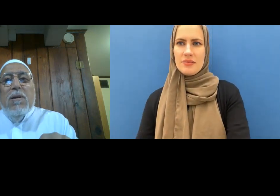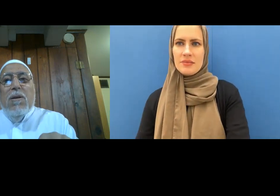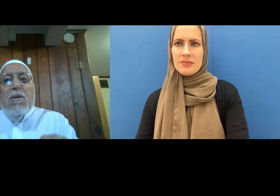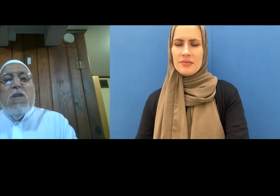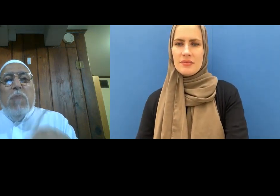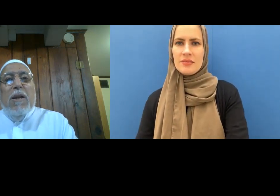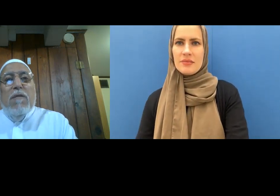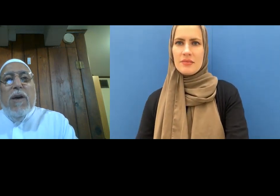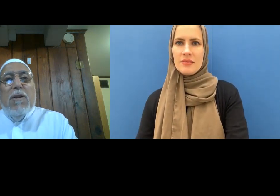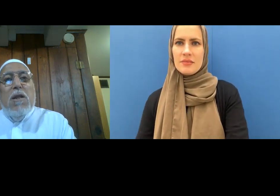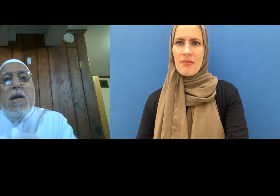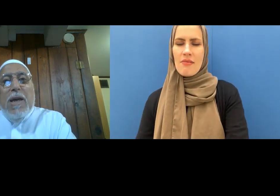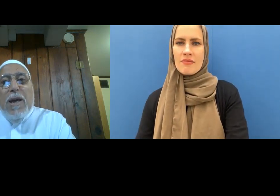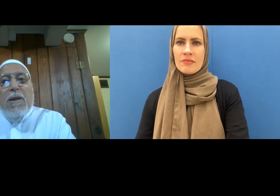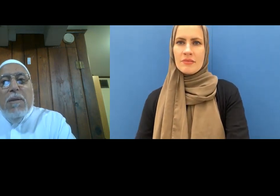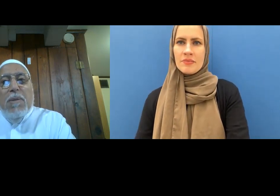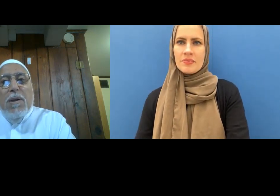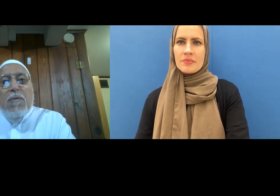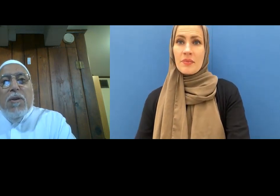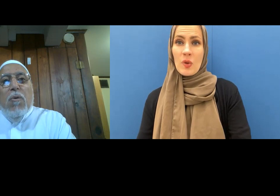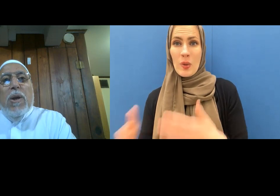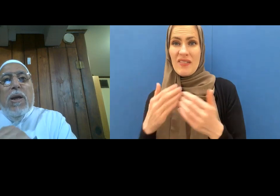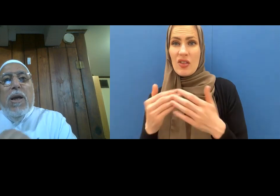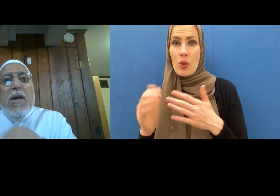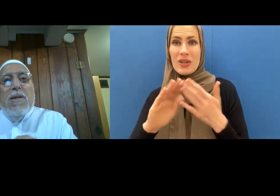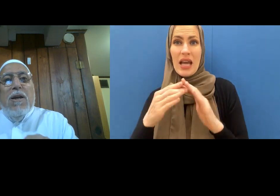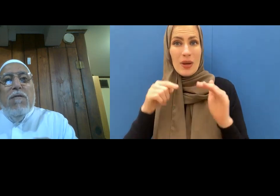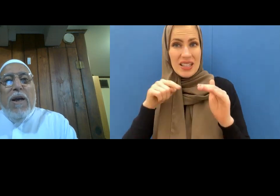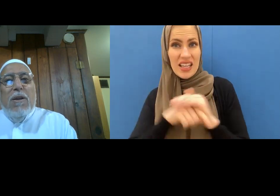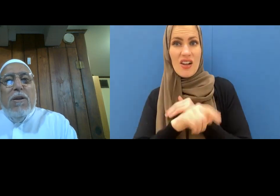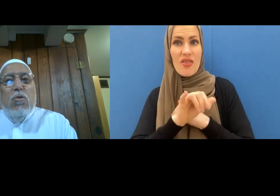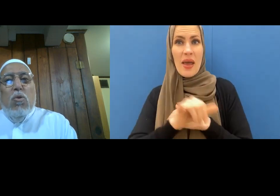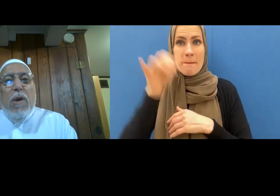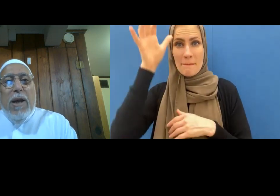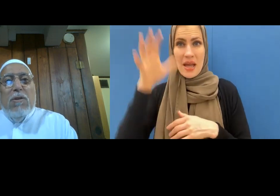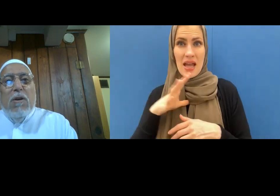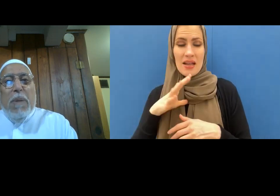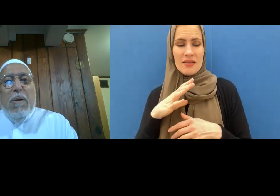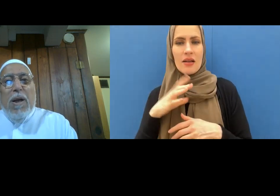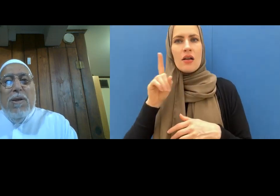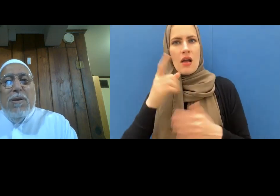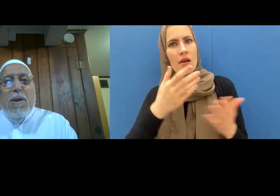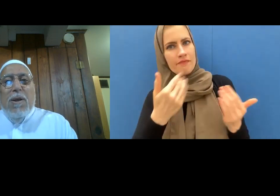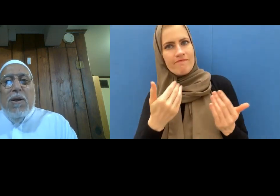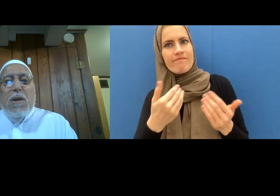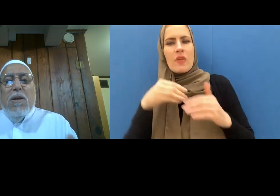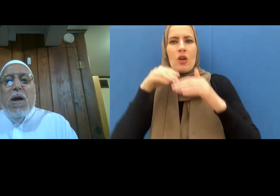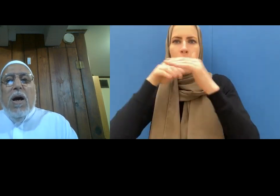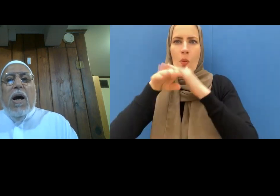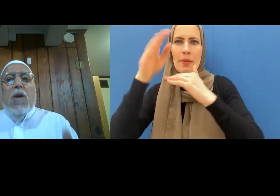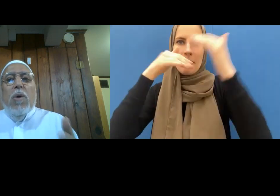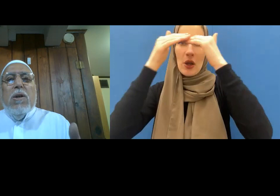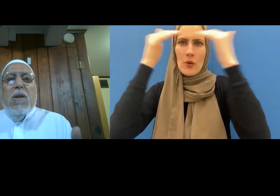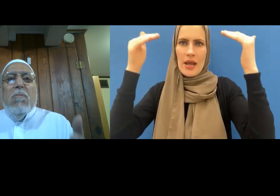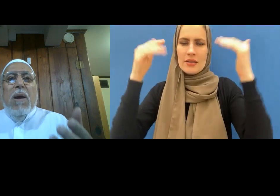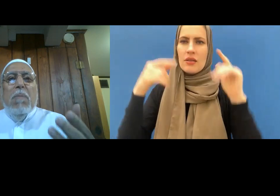And despite the fact that they killed him, when he is invited to enter paradise, he says,